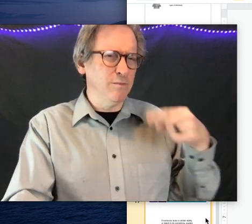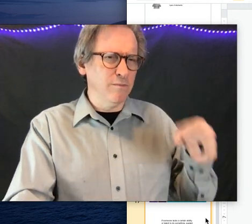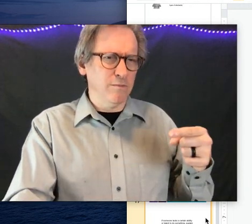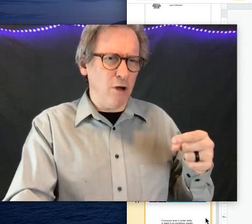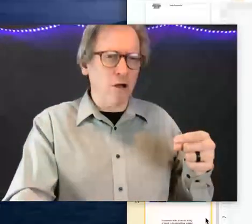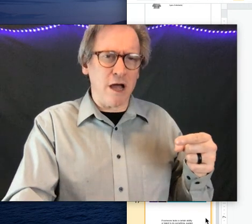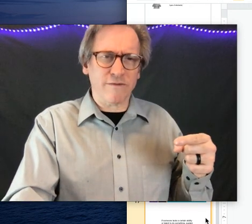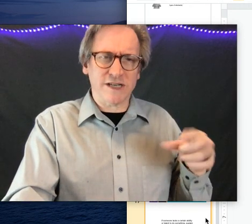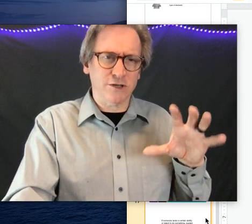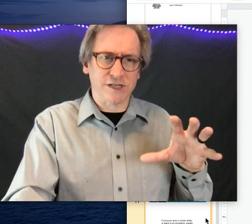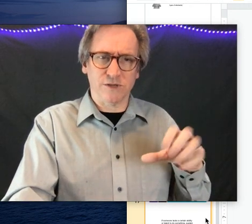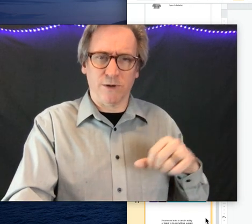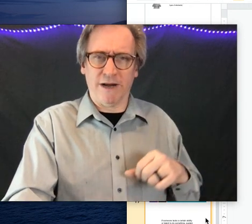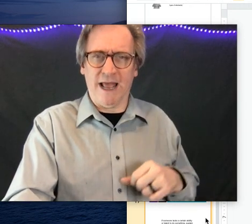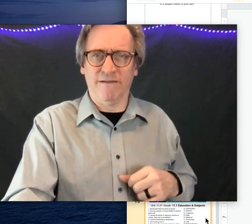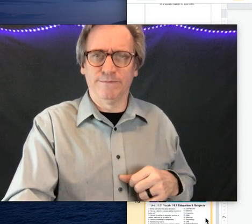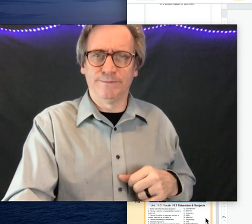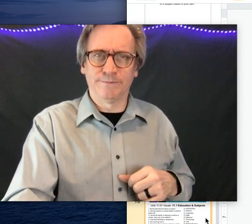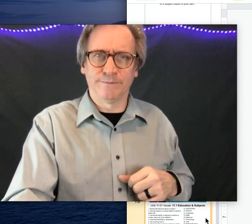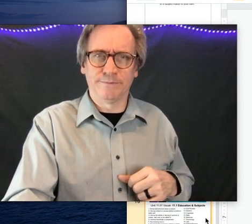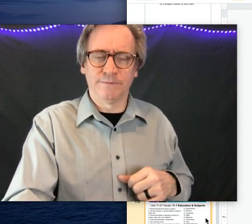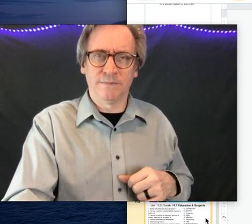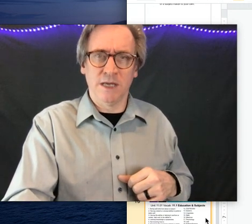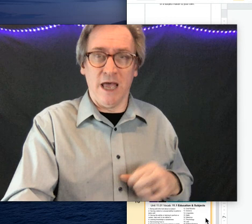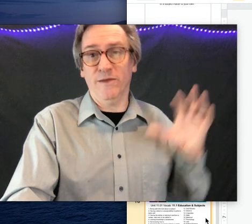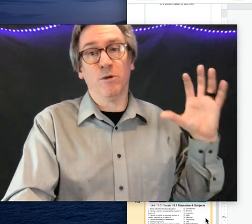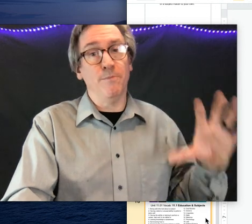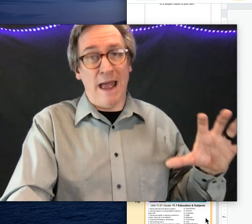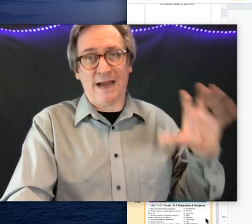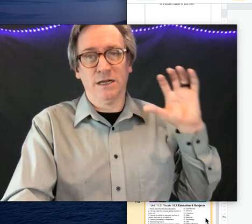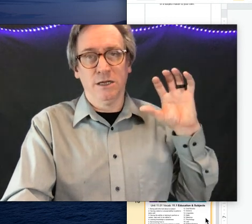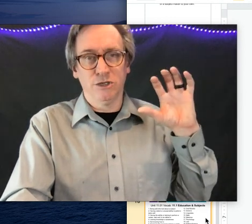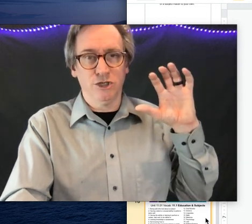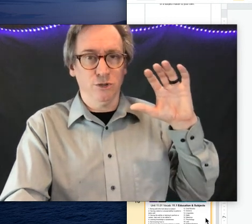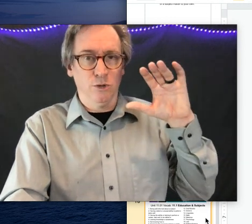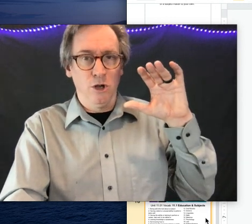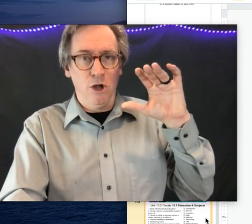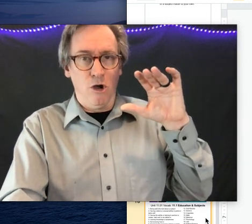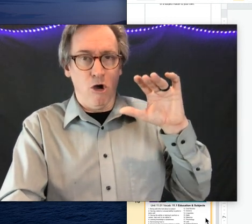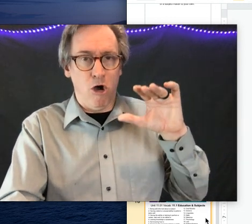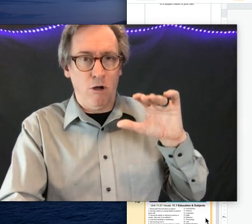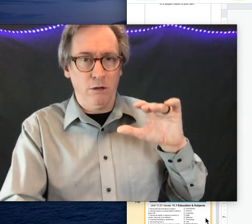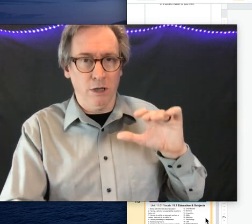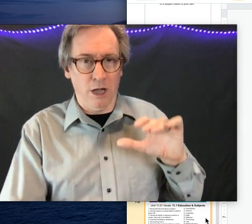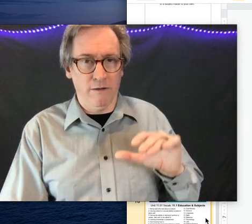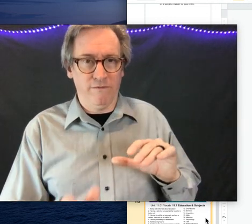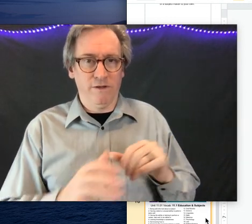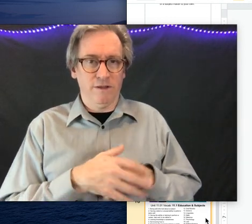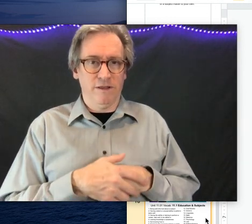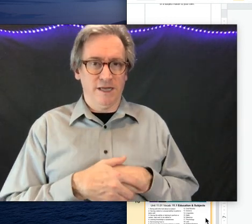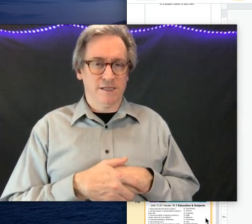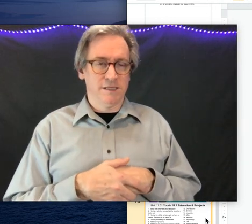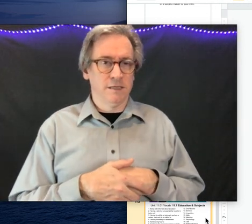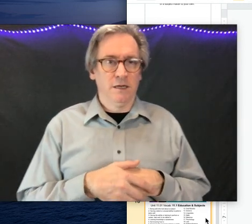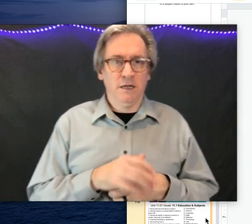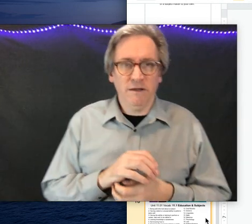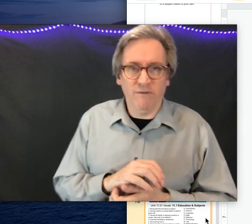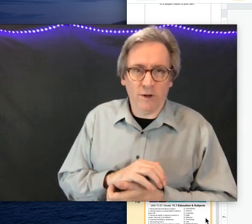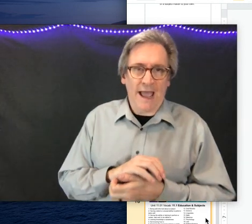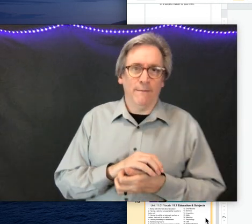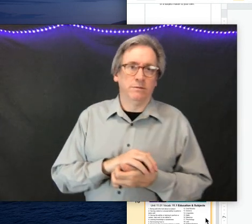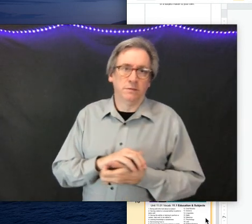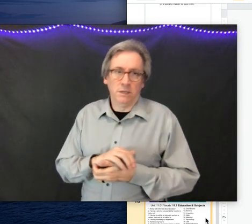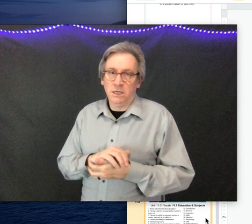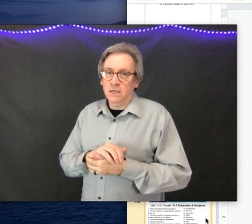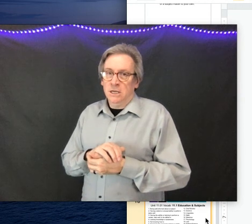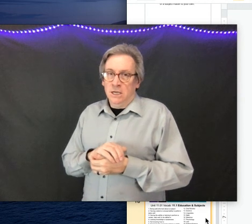So all conversational skills we already have. And then we're back to all of this